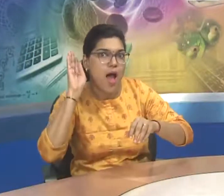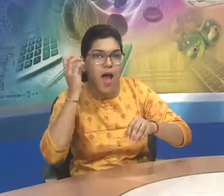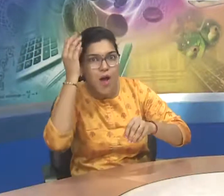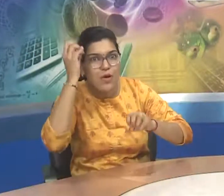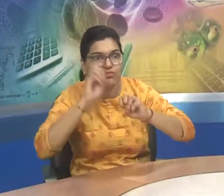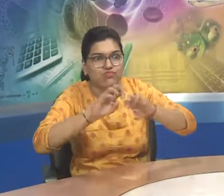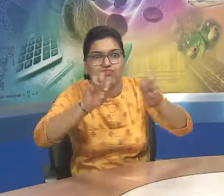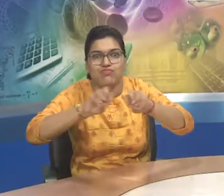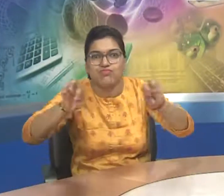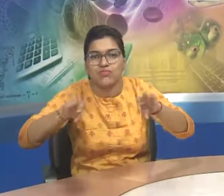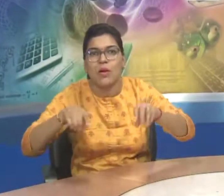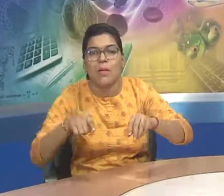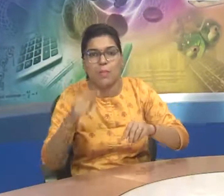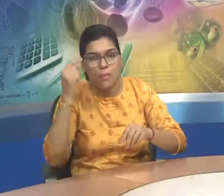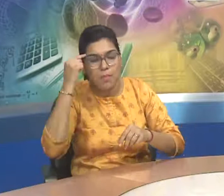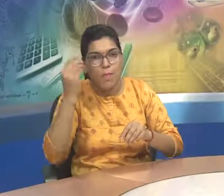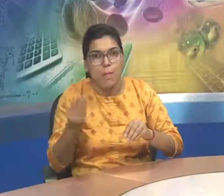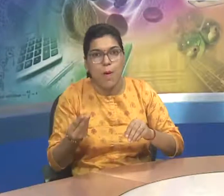with the